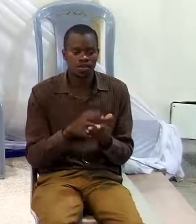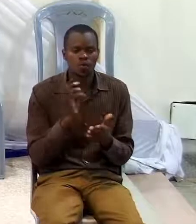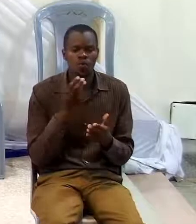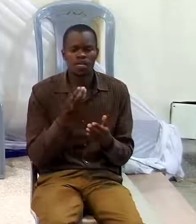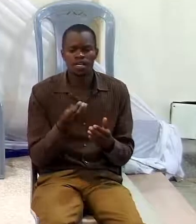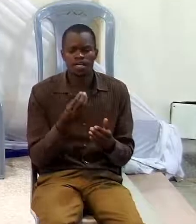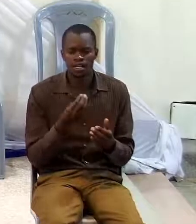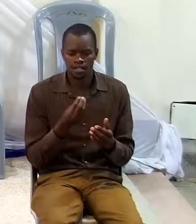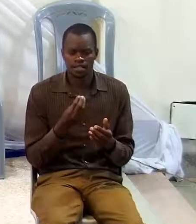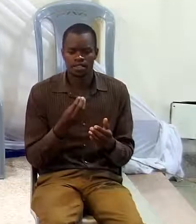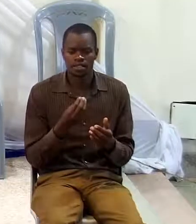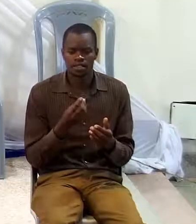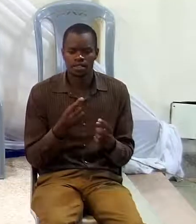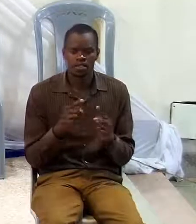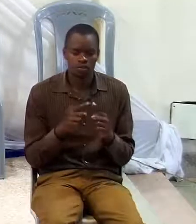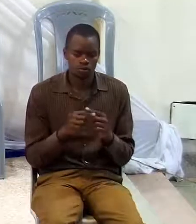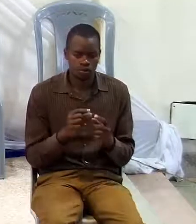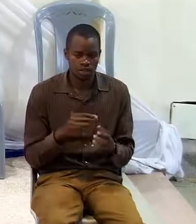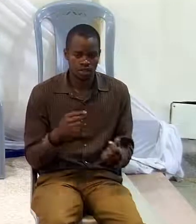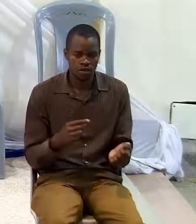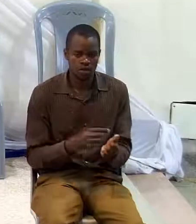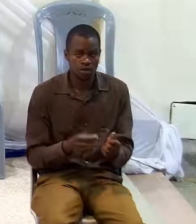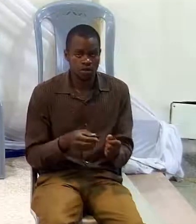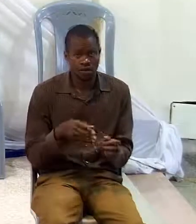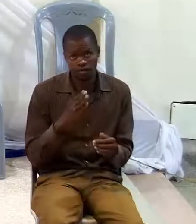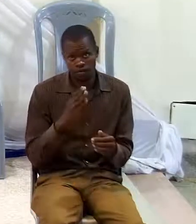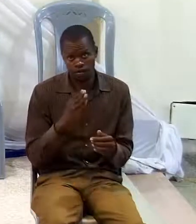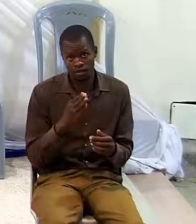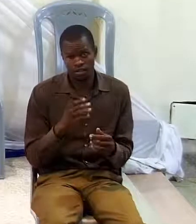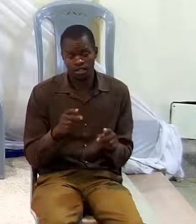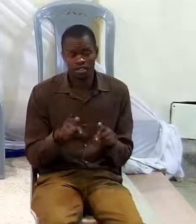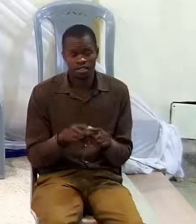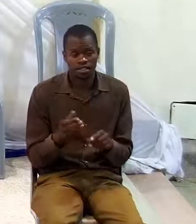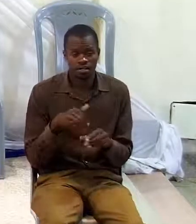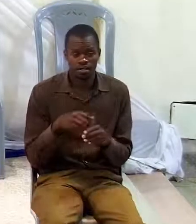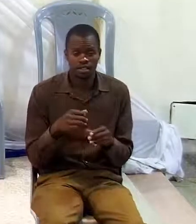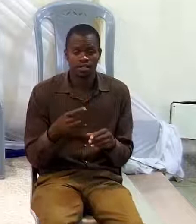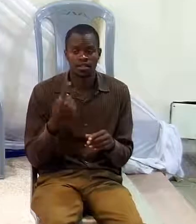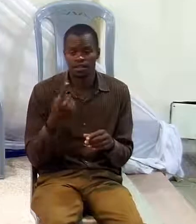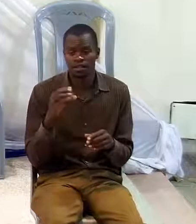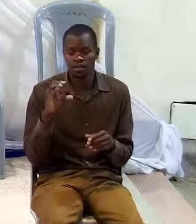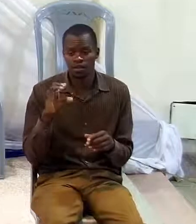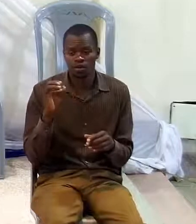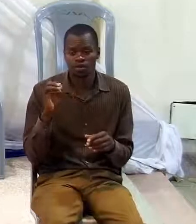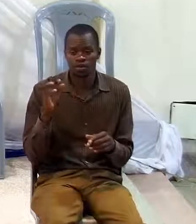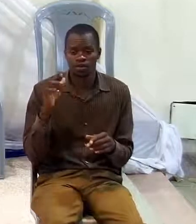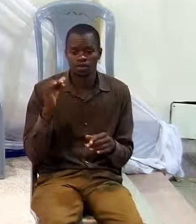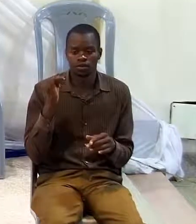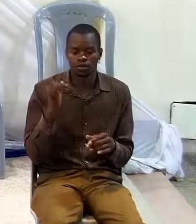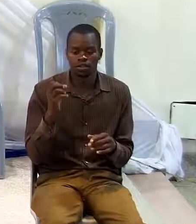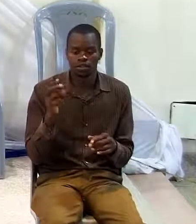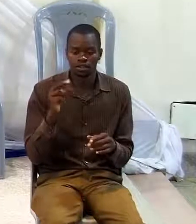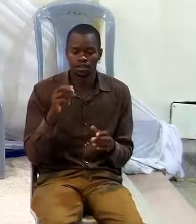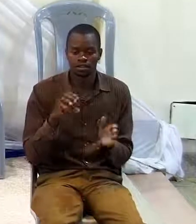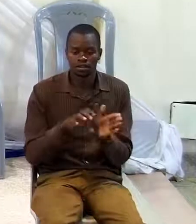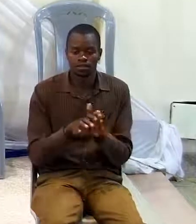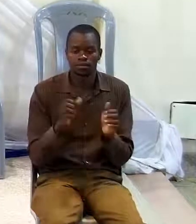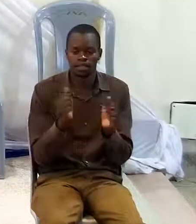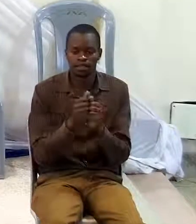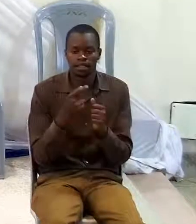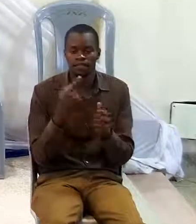God as presented in 1 Corinthians chapter 10, verse 31. In our eating, in